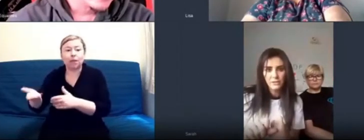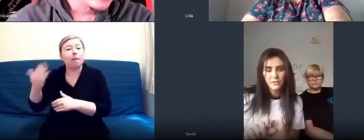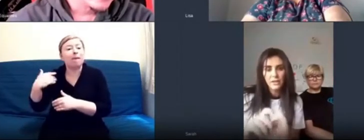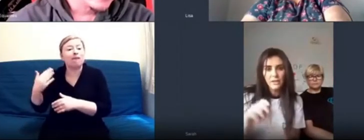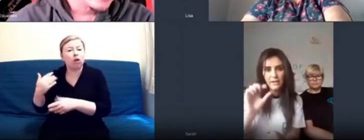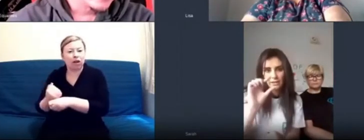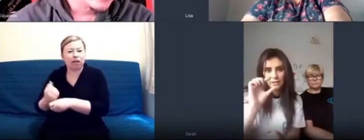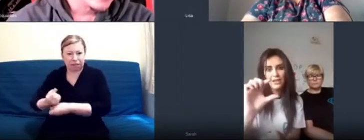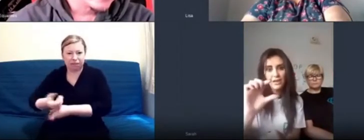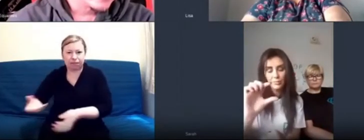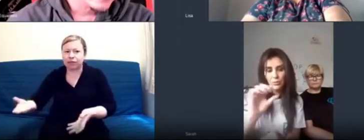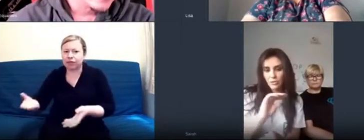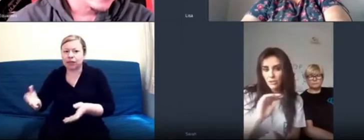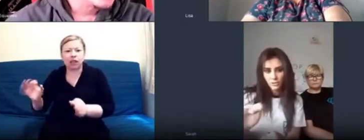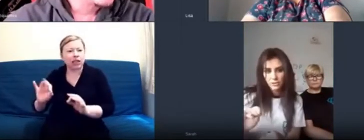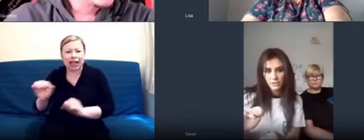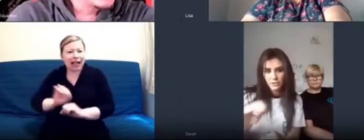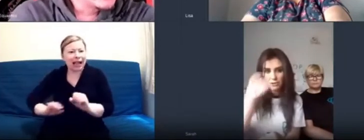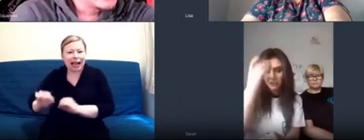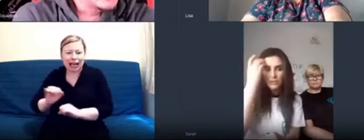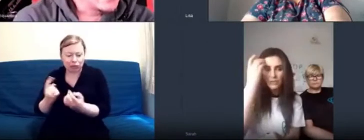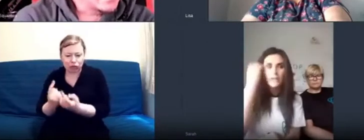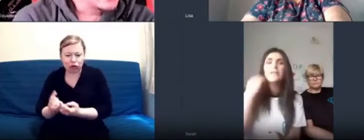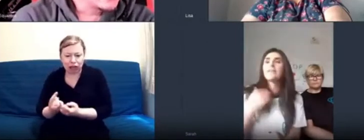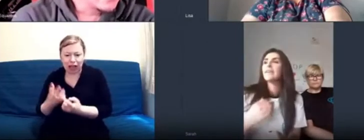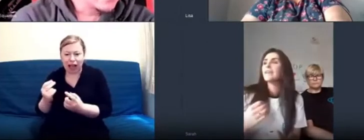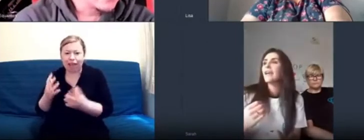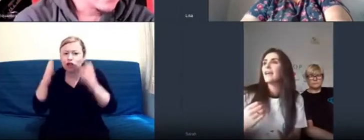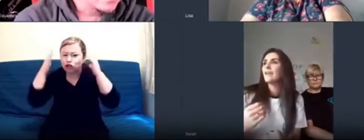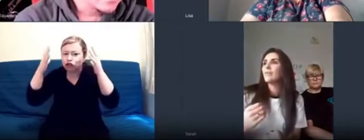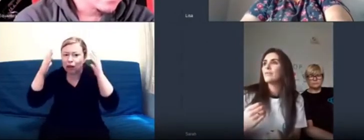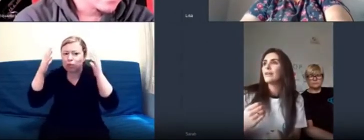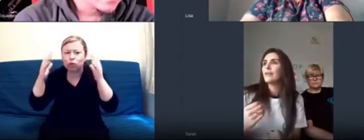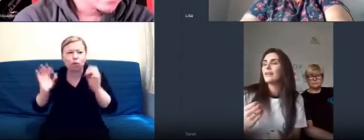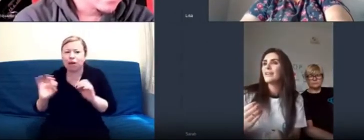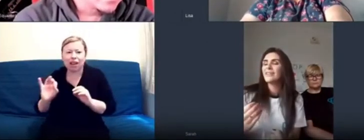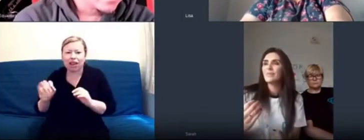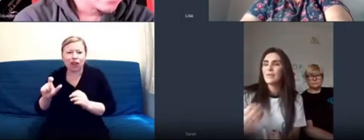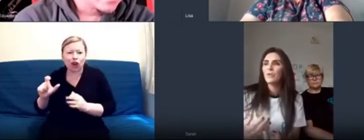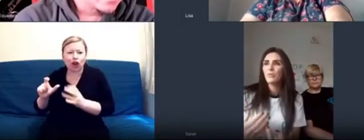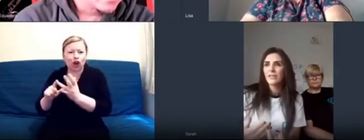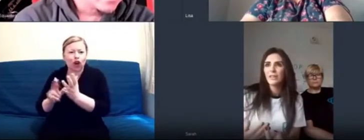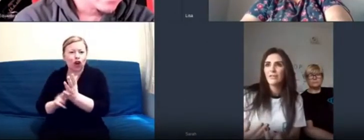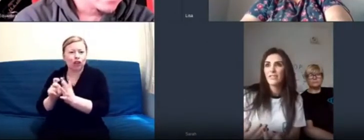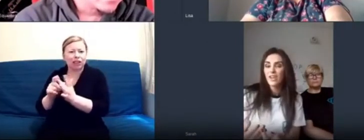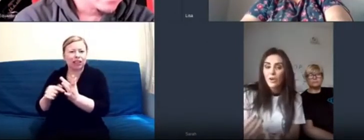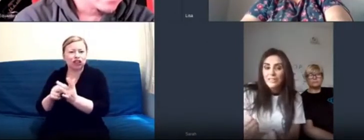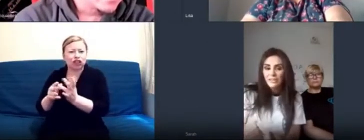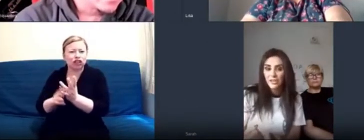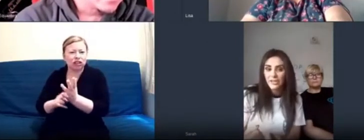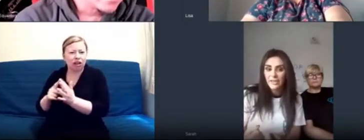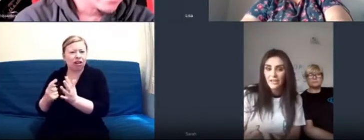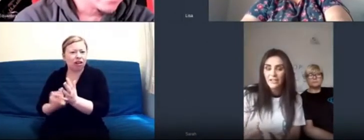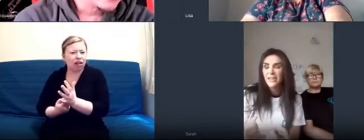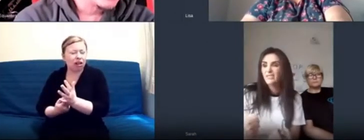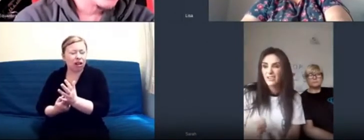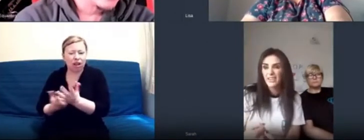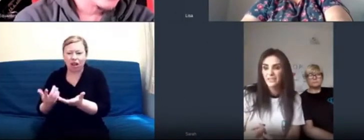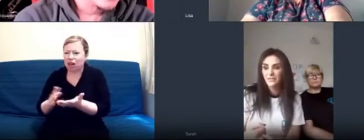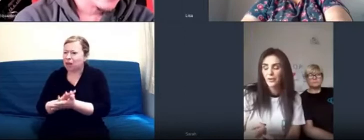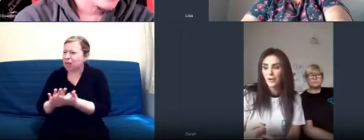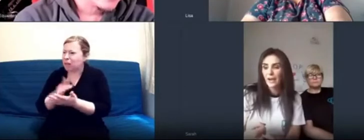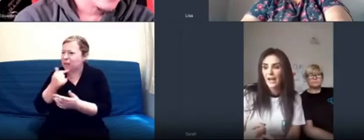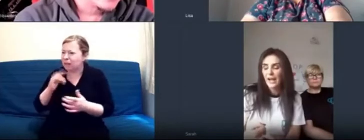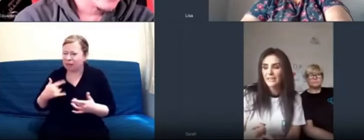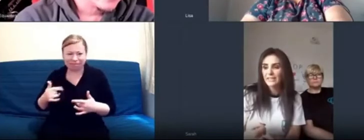products. They had shampoos, no conditioners. They people were left feeling quite dirty, kind of